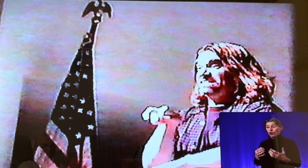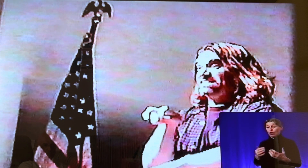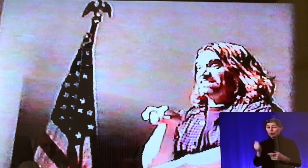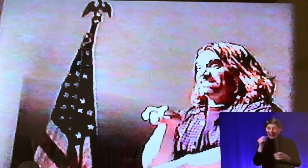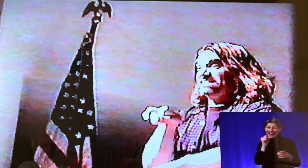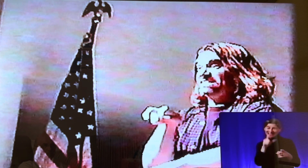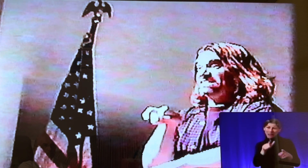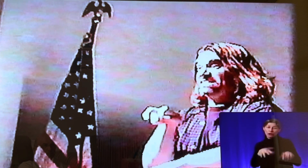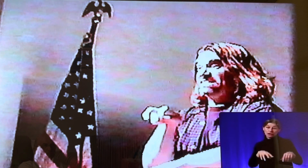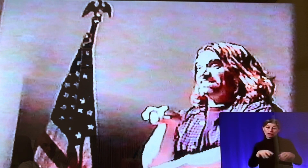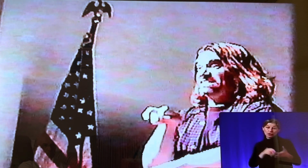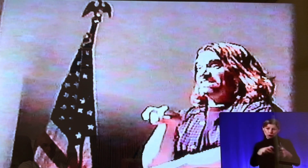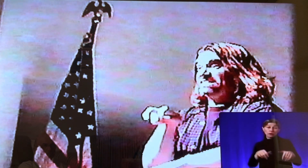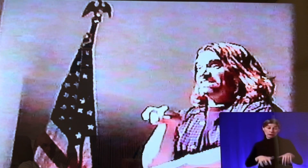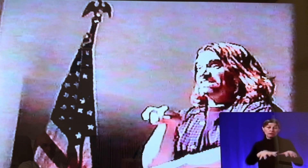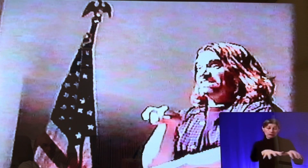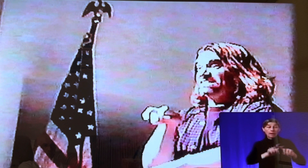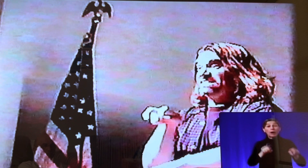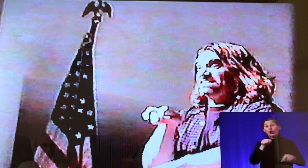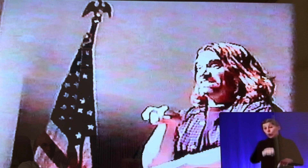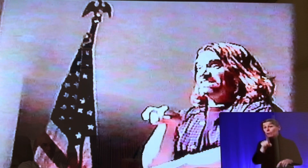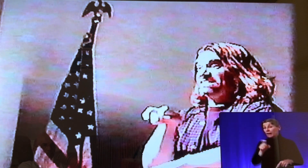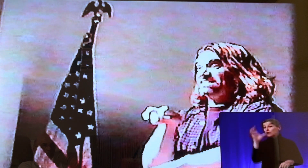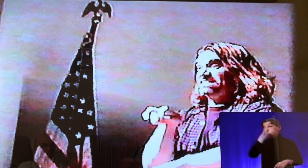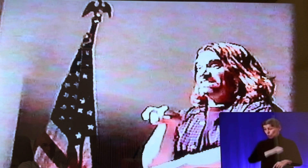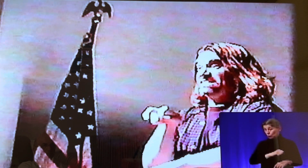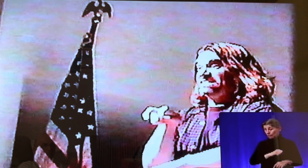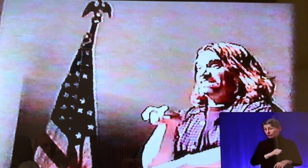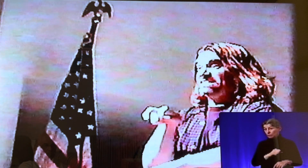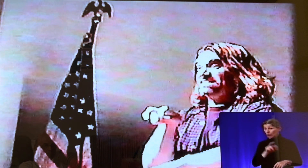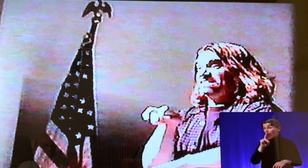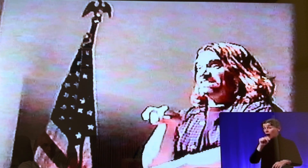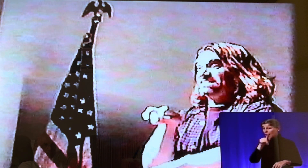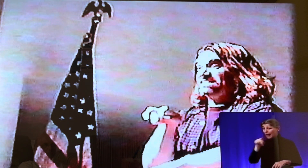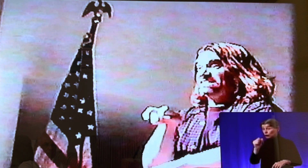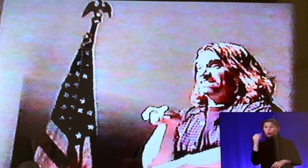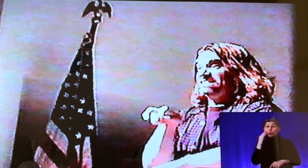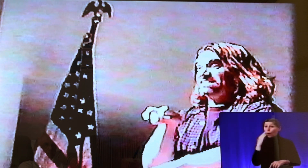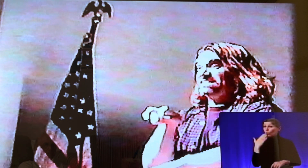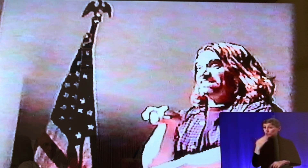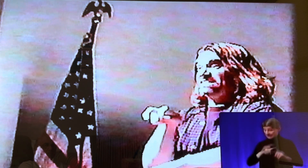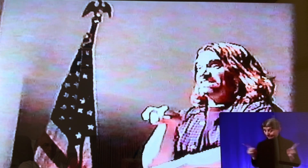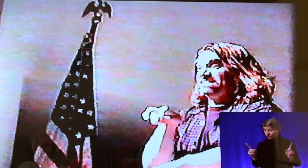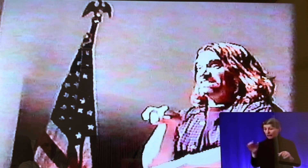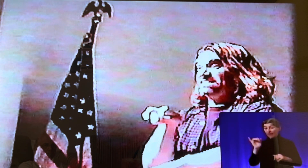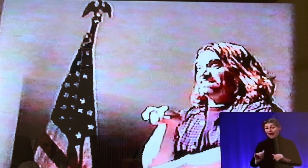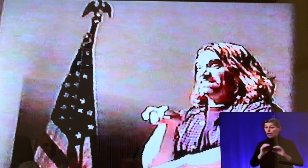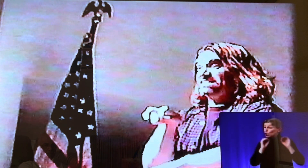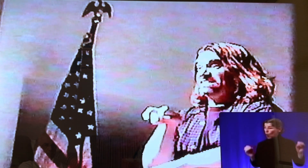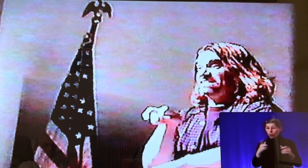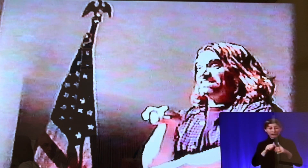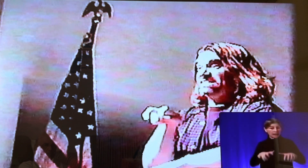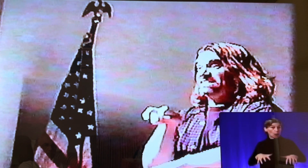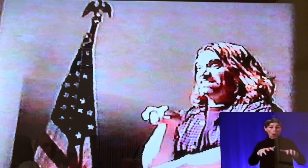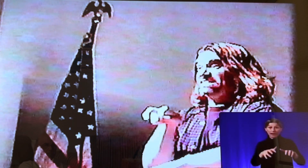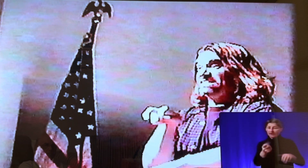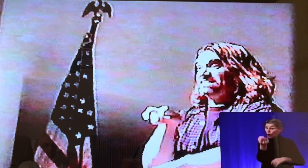students, your assumption as the voicer, unless you know better, is that no one in the hearing audience understands anything about deaf